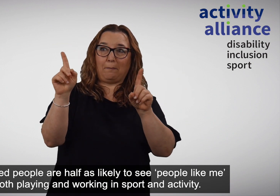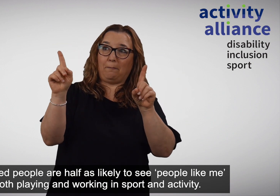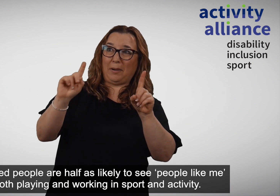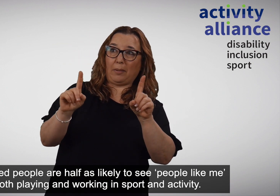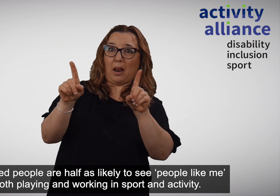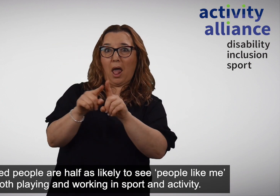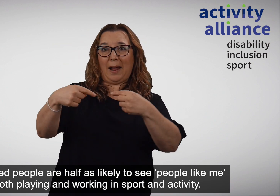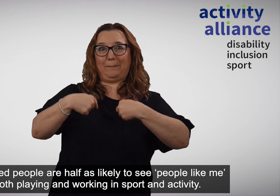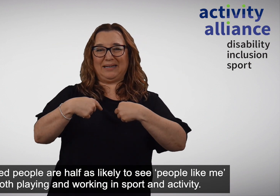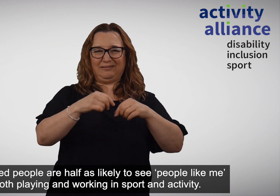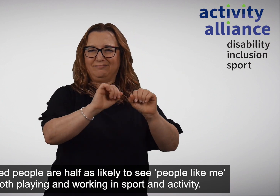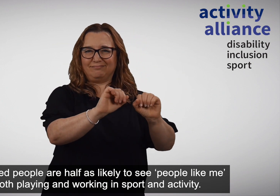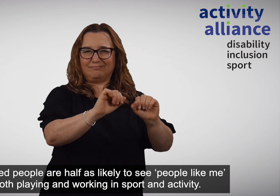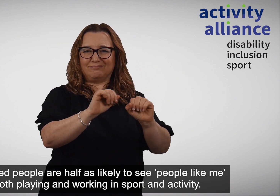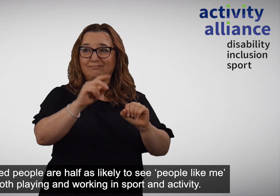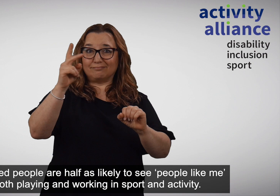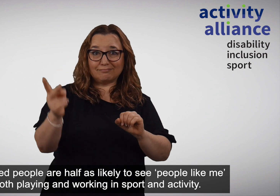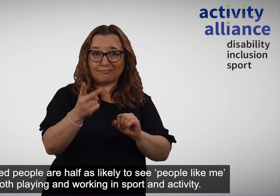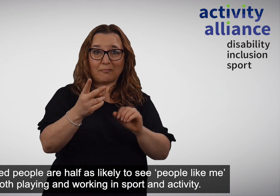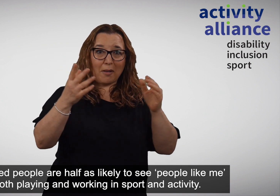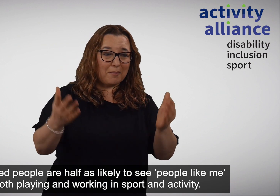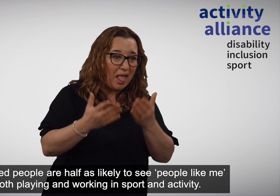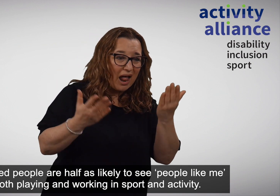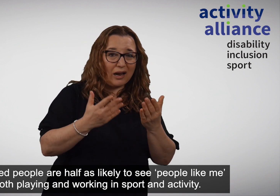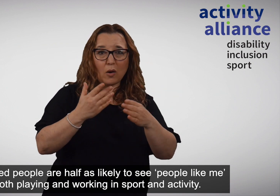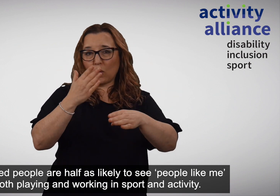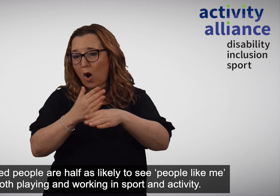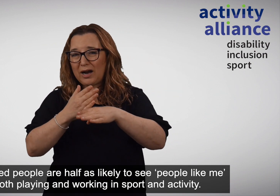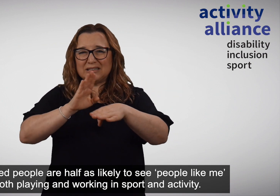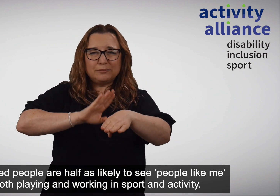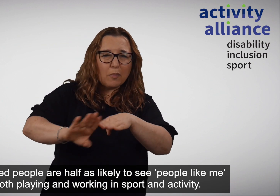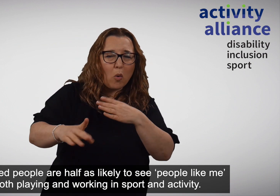both playing and working in sport and activity.